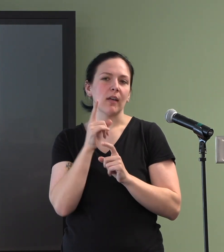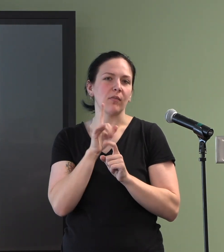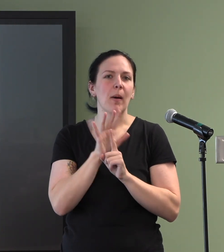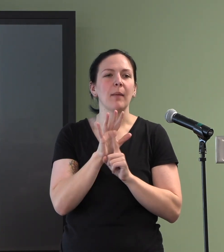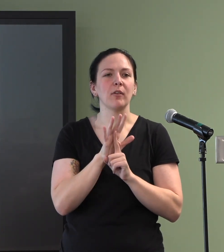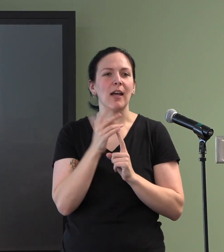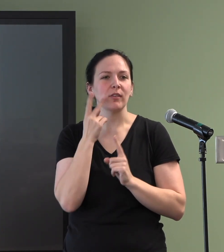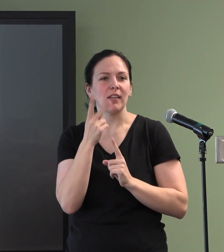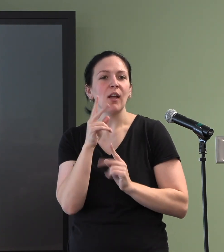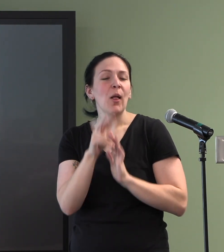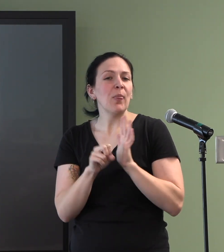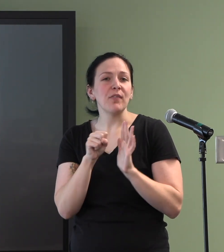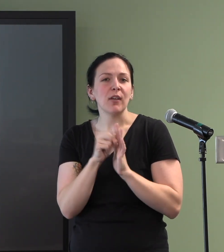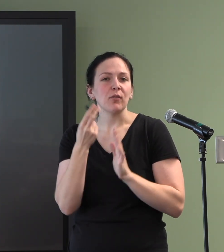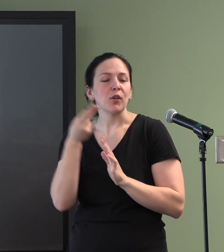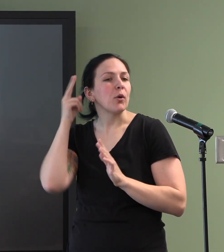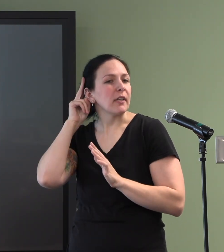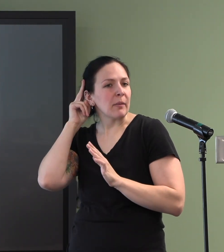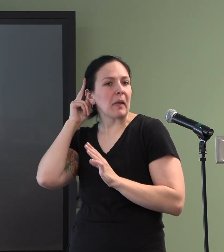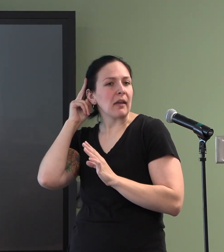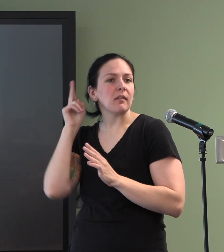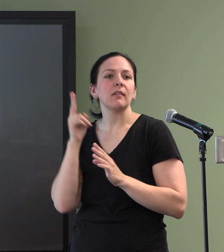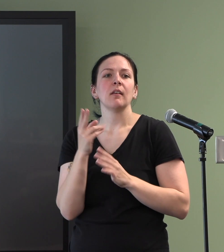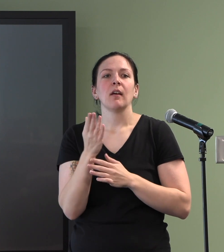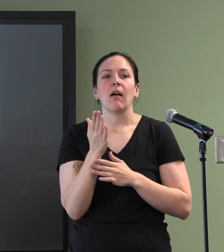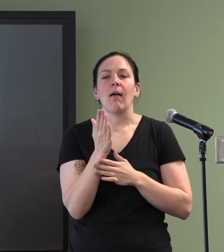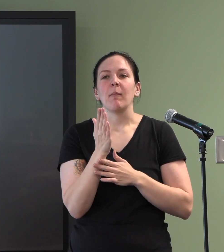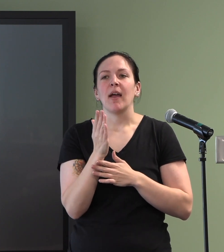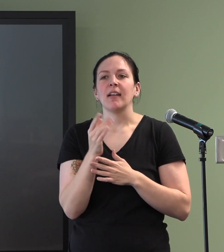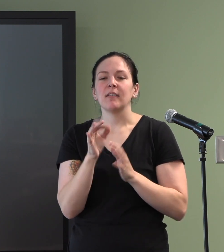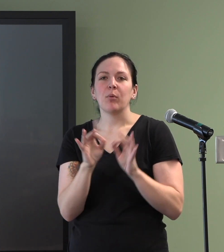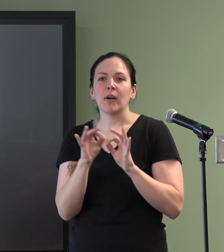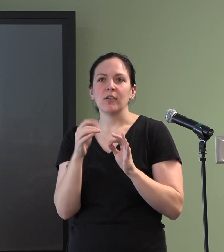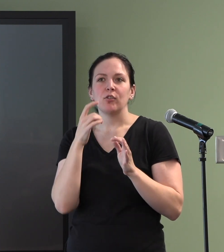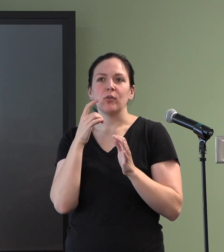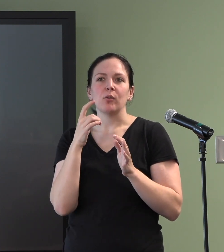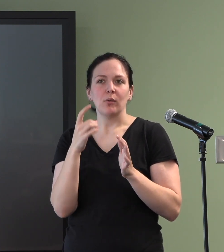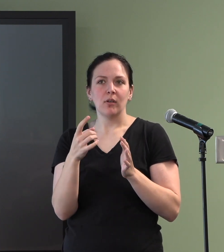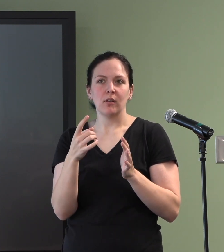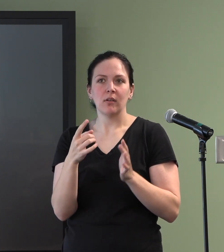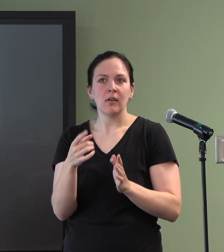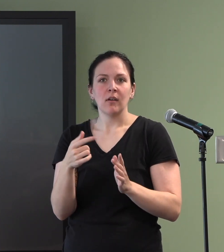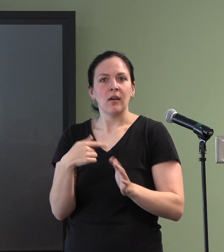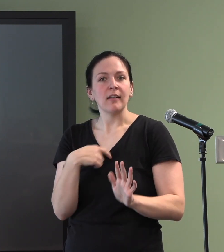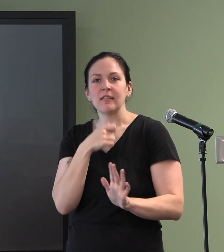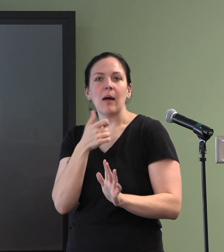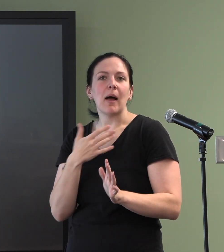of popular now to see the videos for cochlear implants. And it's important to, it's not my